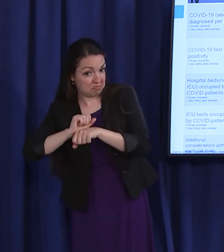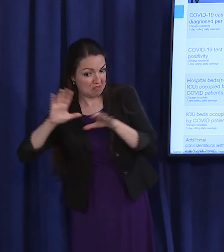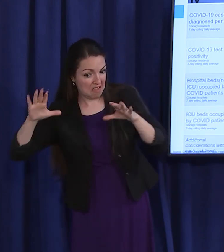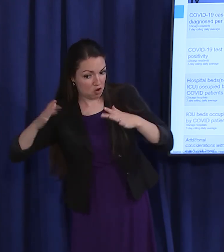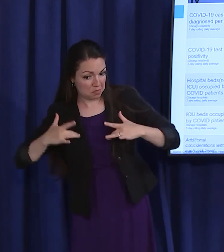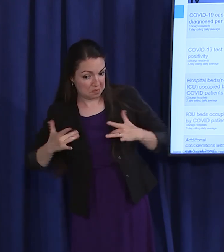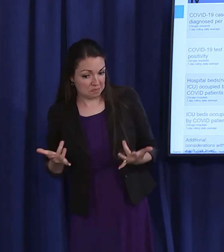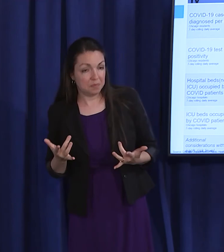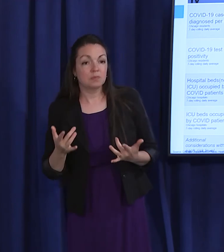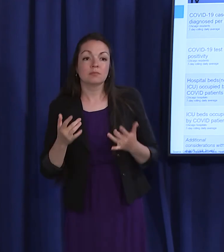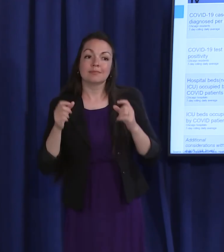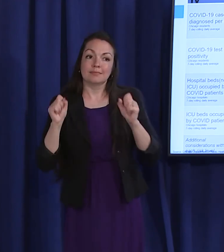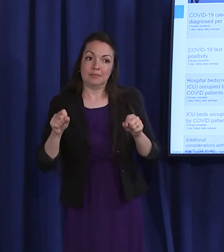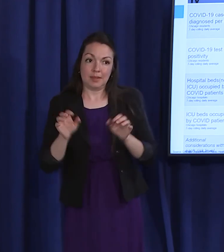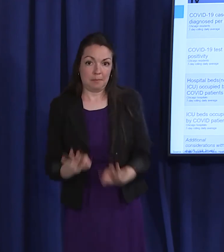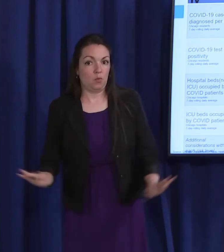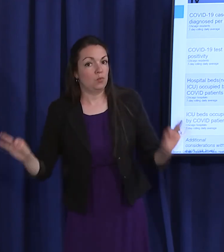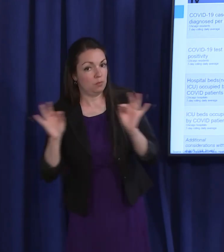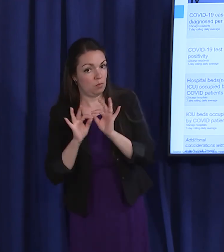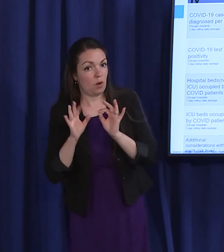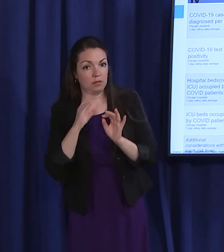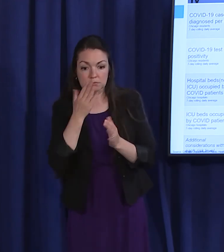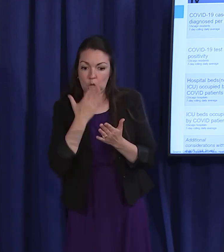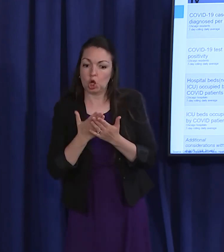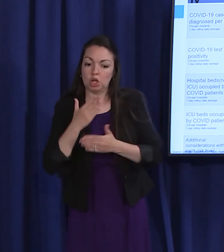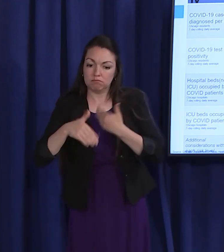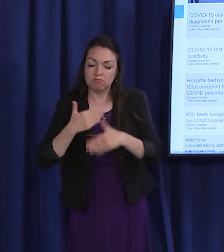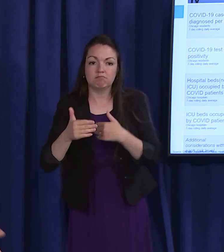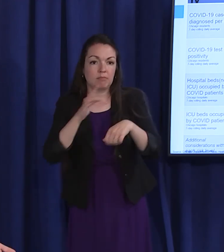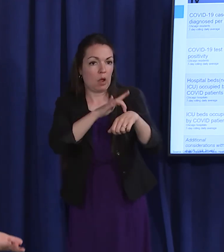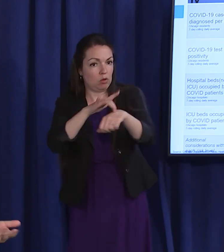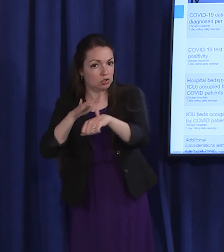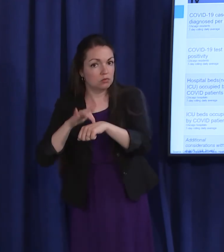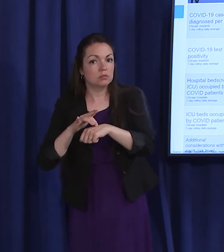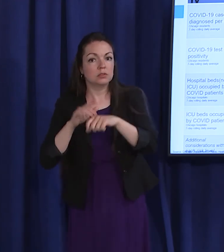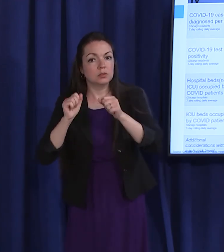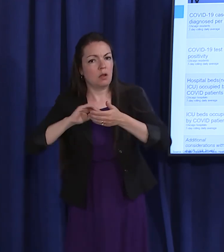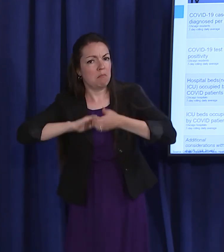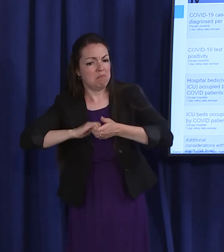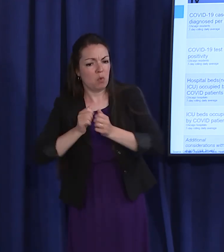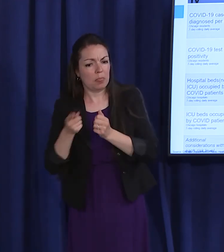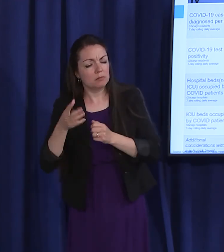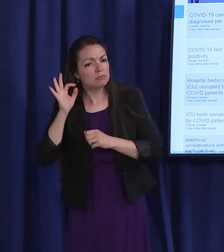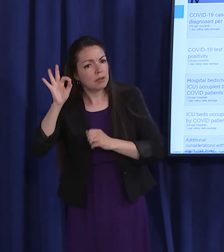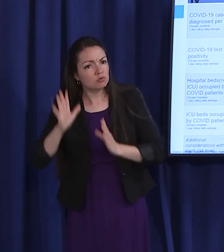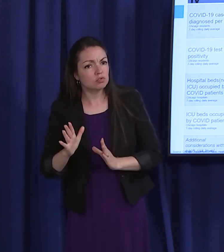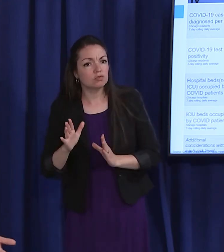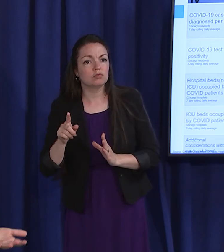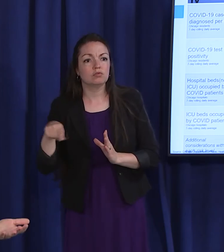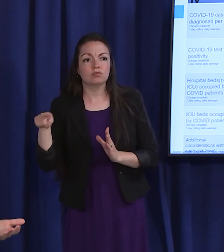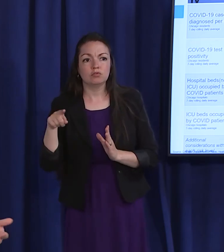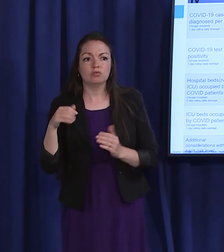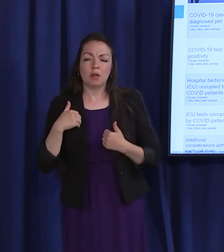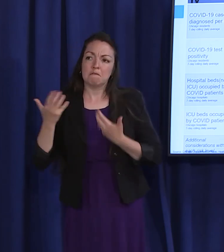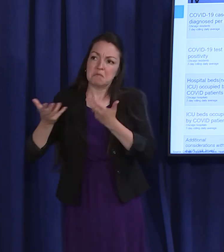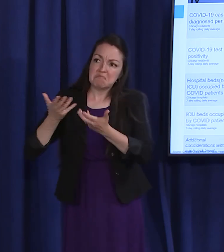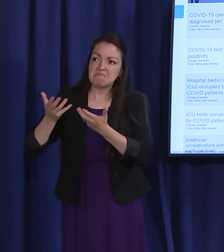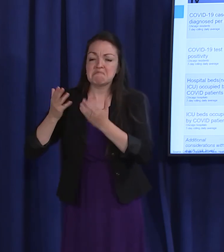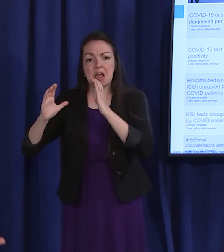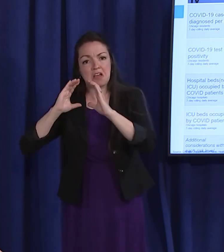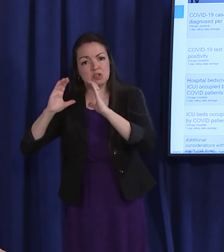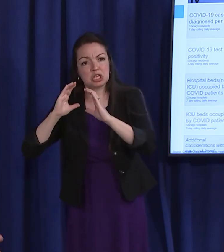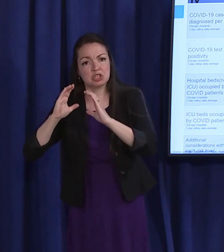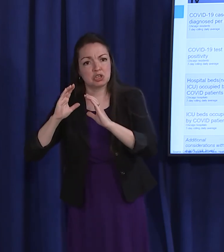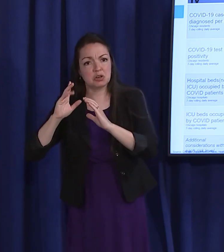to be important and good, where we're actually, you know, partnering with pastors to have conversations about